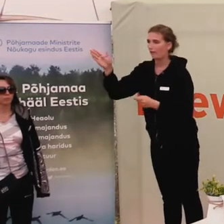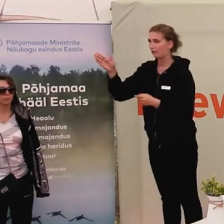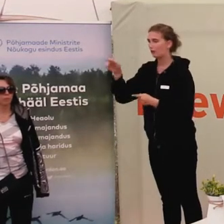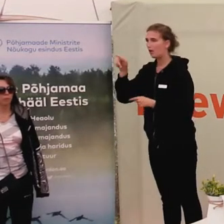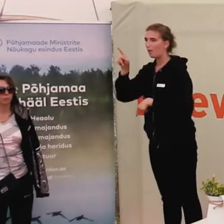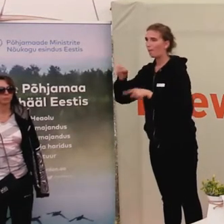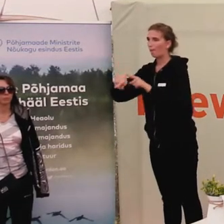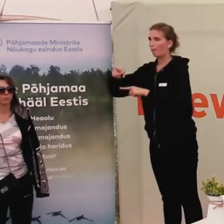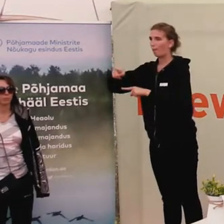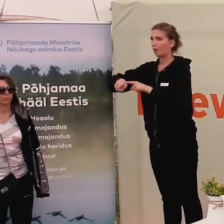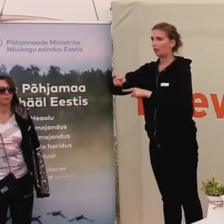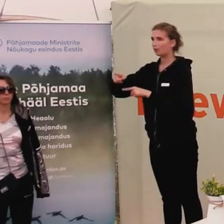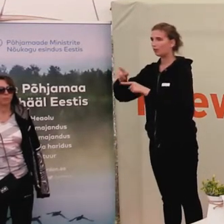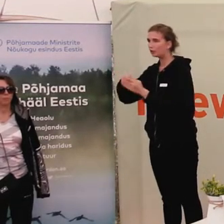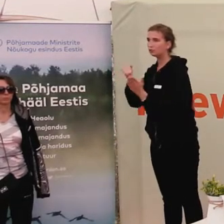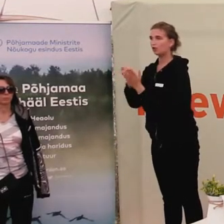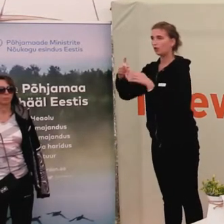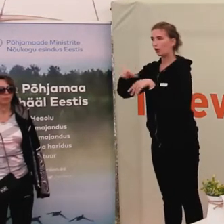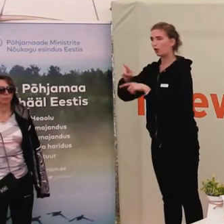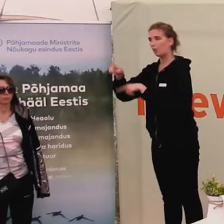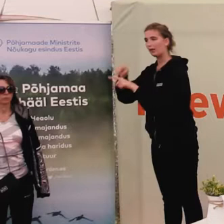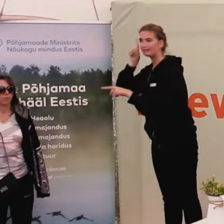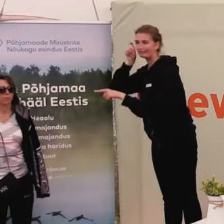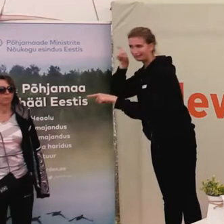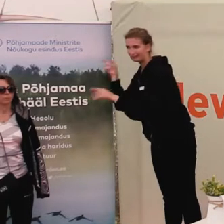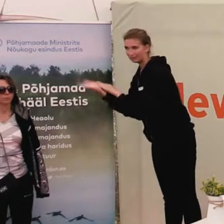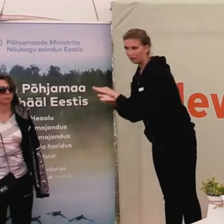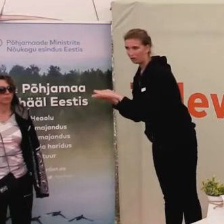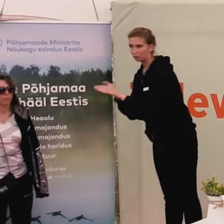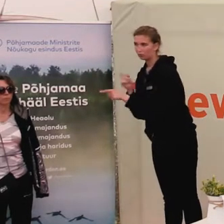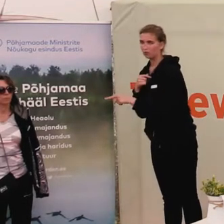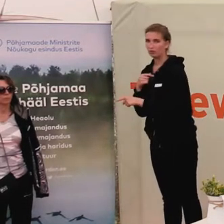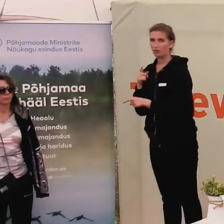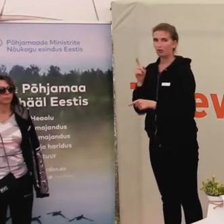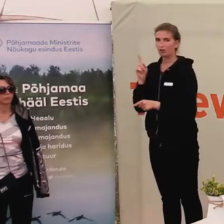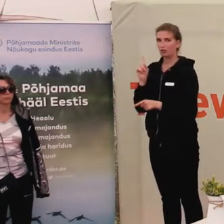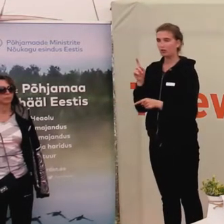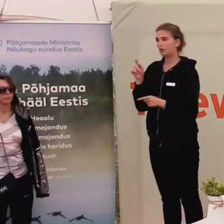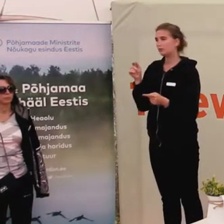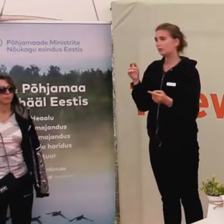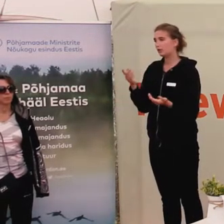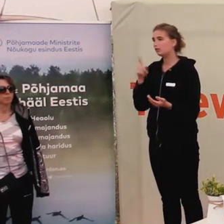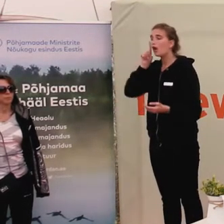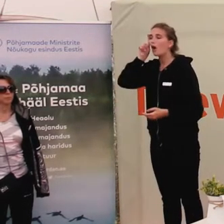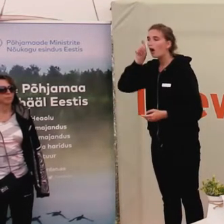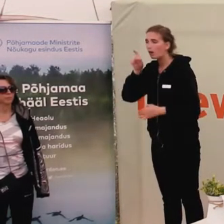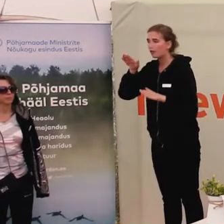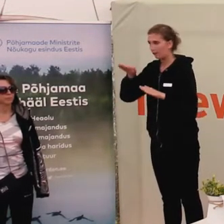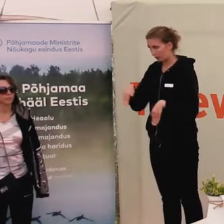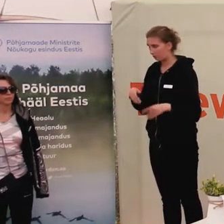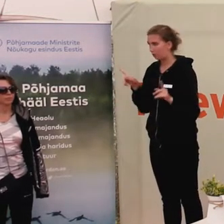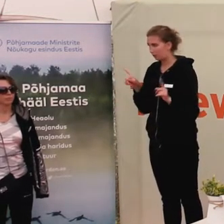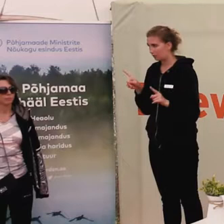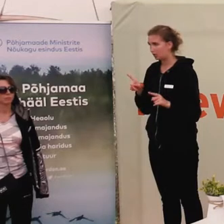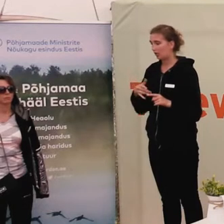more concretely than others. So we can assume that we will have climate breakdown, quite surely. We can assume that